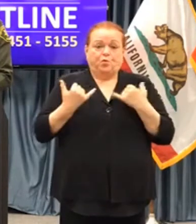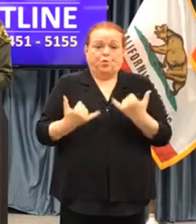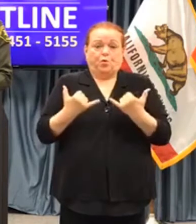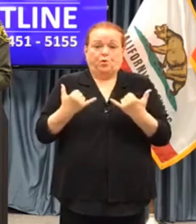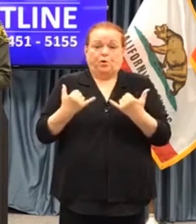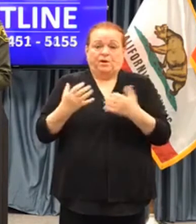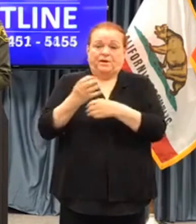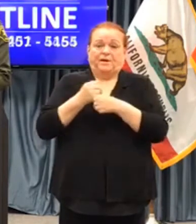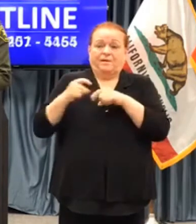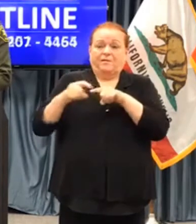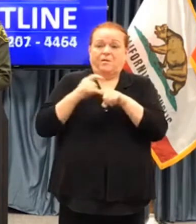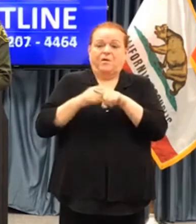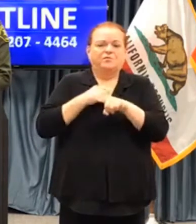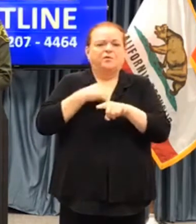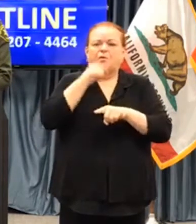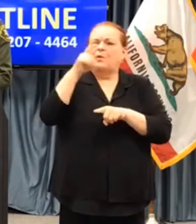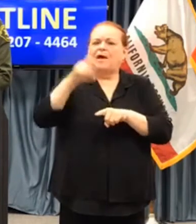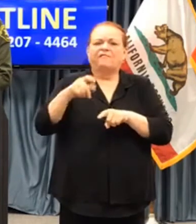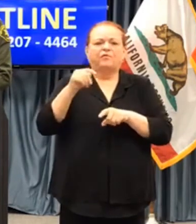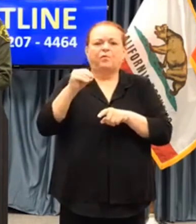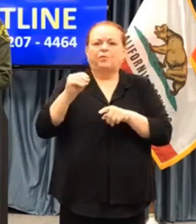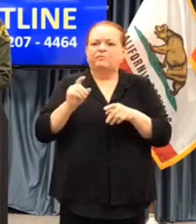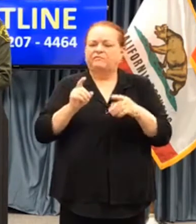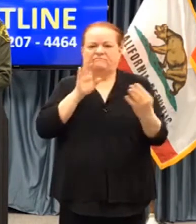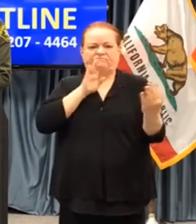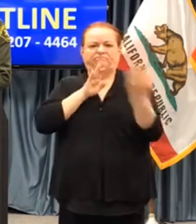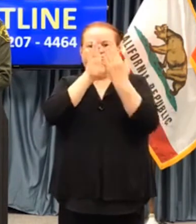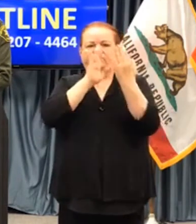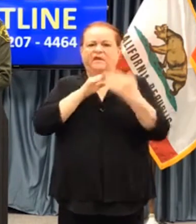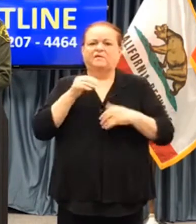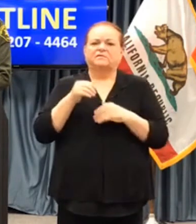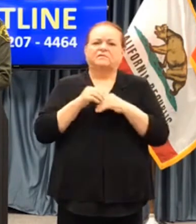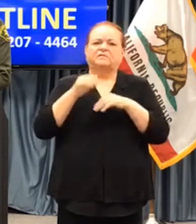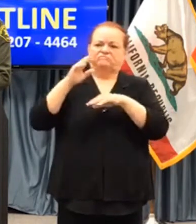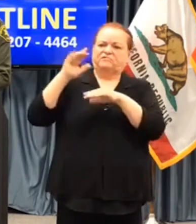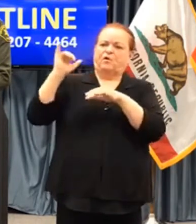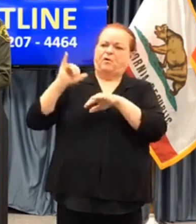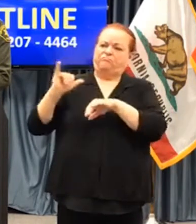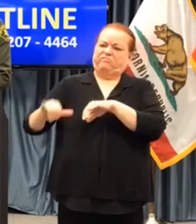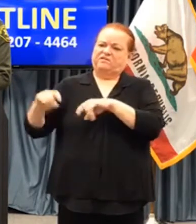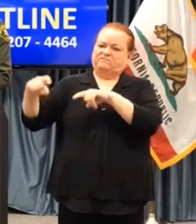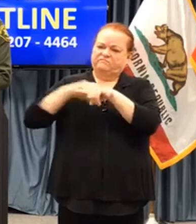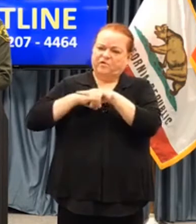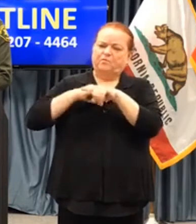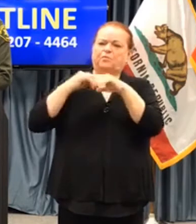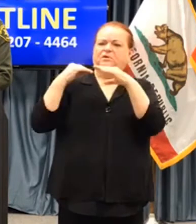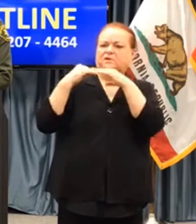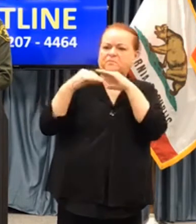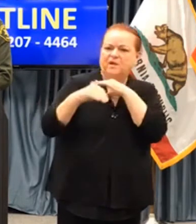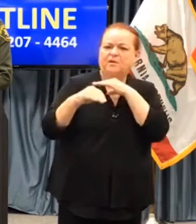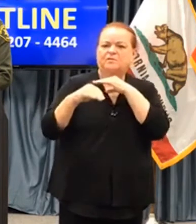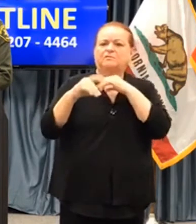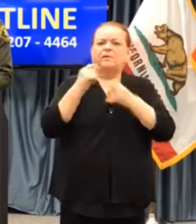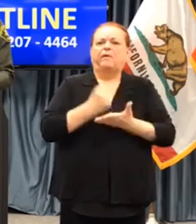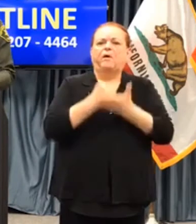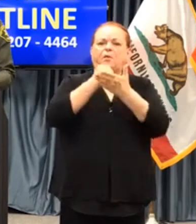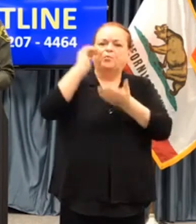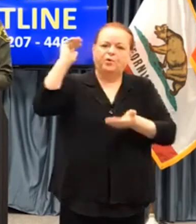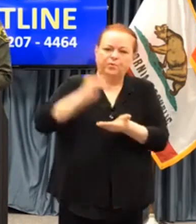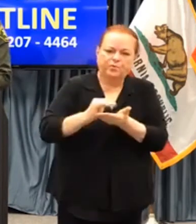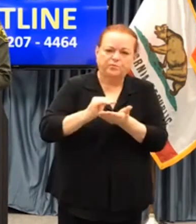don't require face-to-face interaction over the phone or through the internet in ways that will reduce